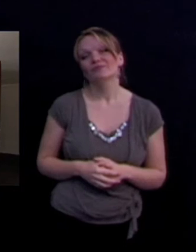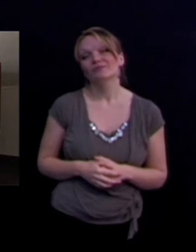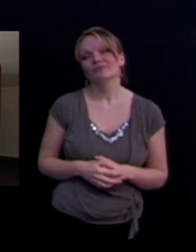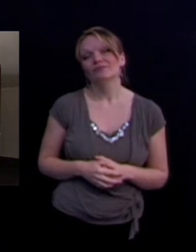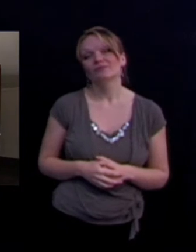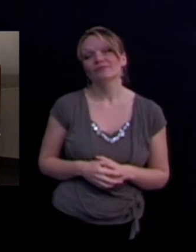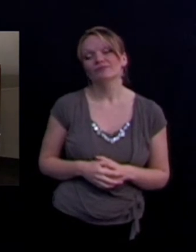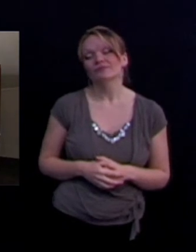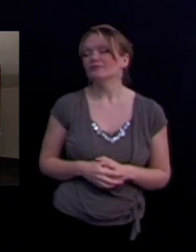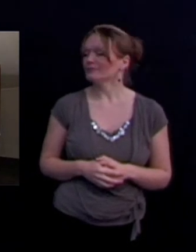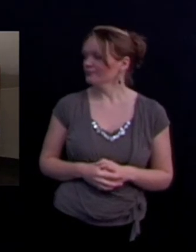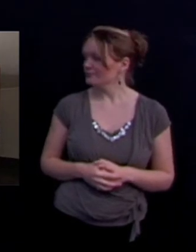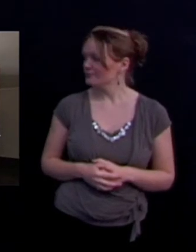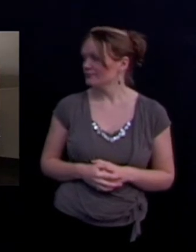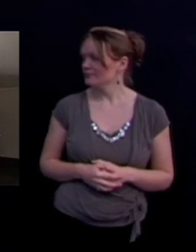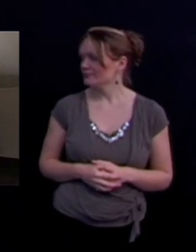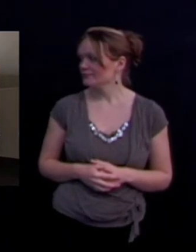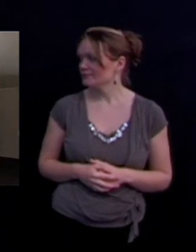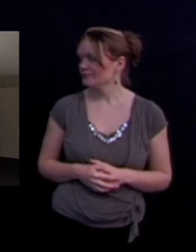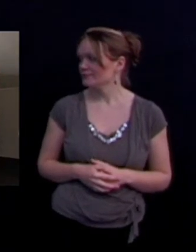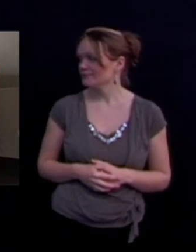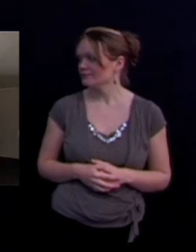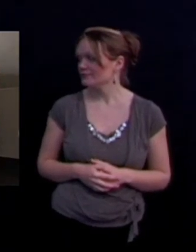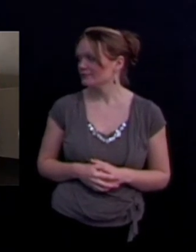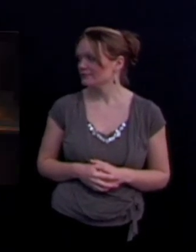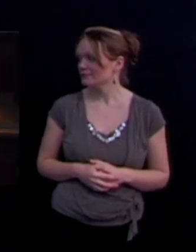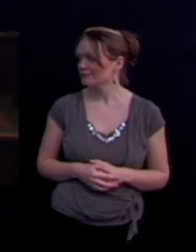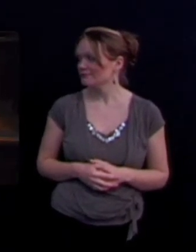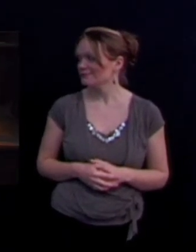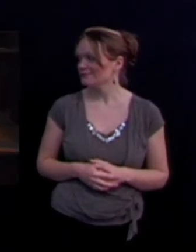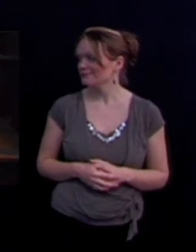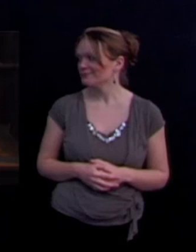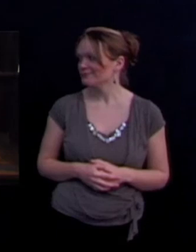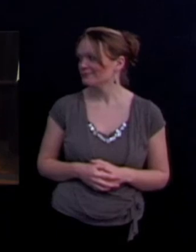Yeah, you can sort of sit in the bed that rolls out